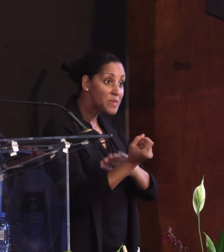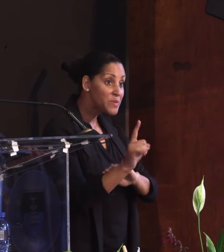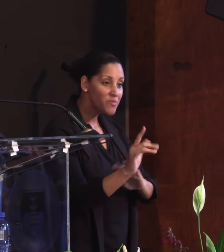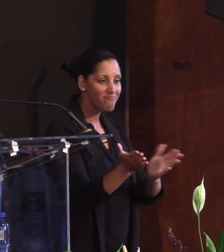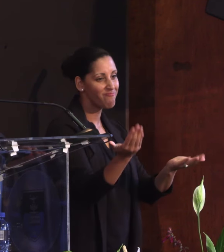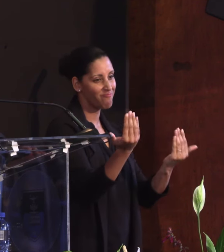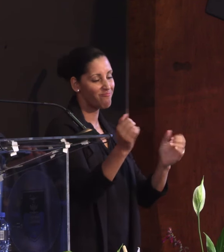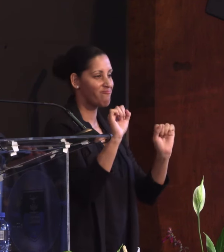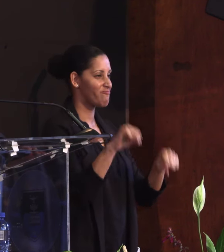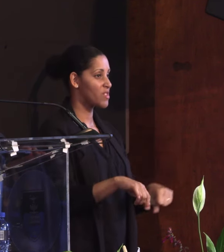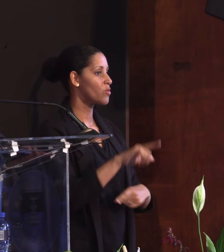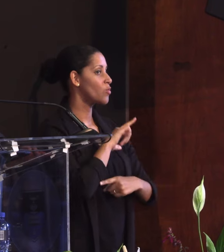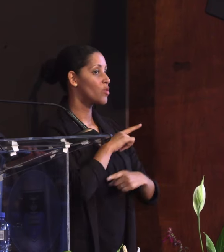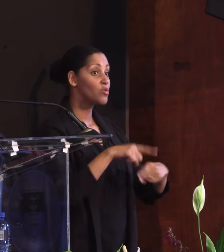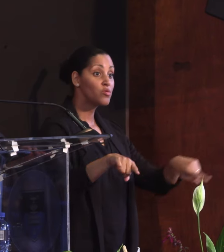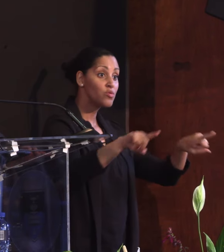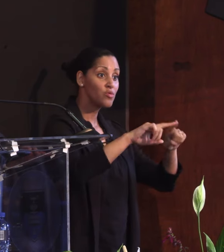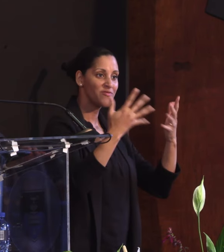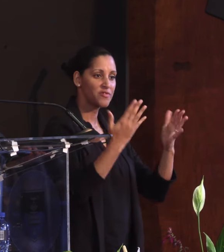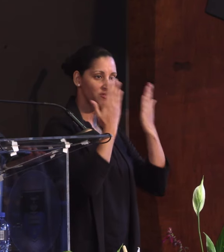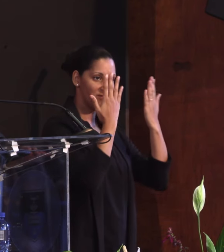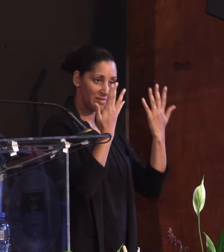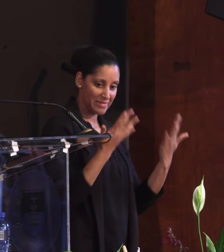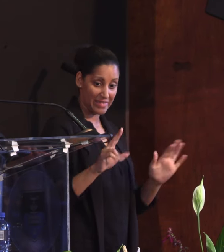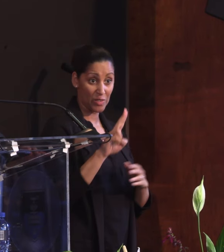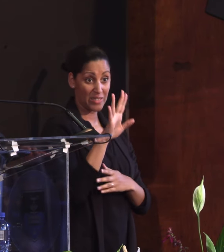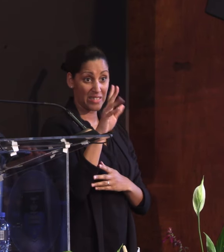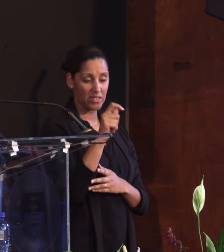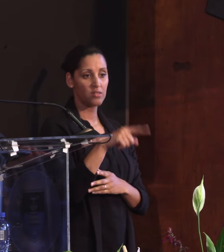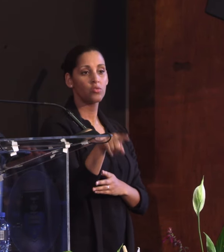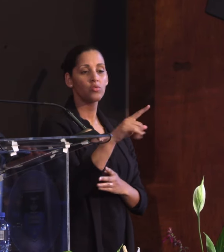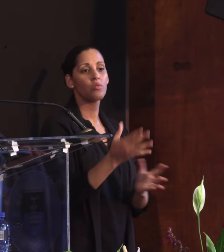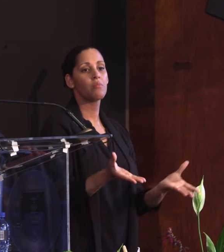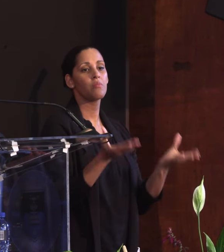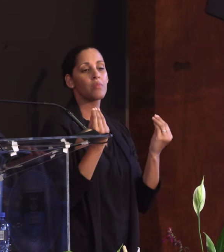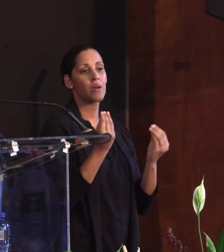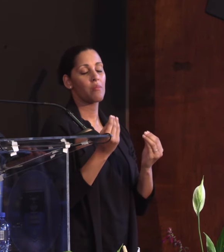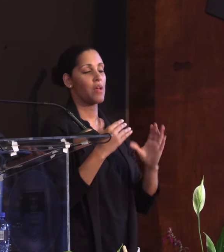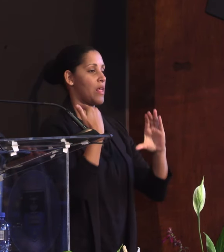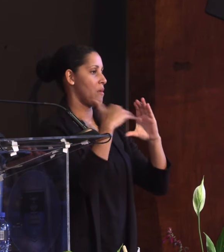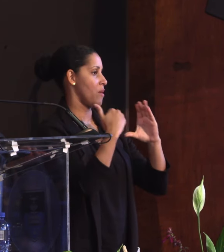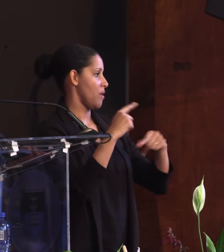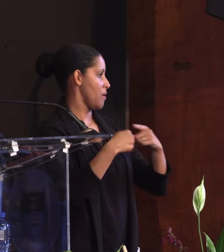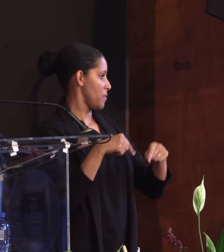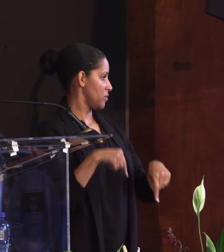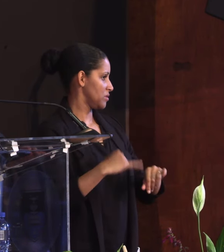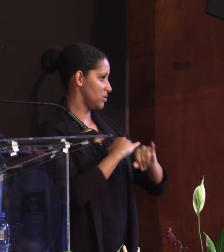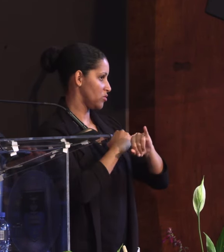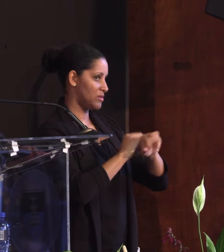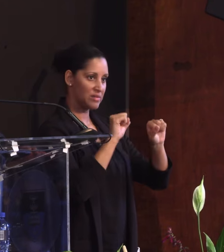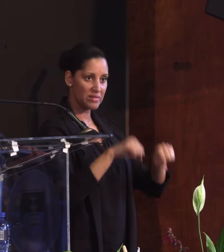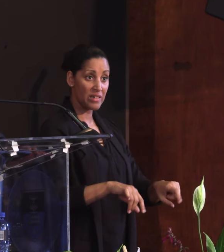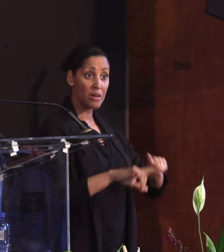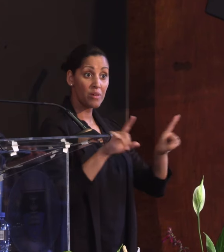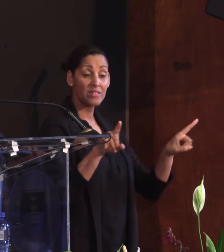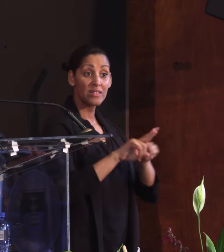As alumni of UCT, you will be receiving emails about the institution, but we